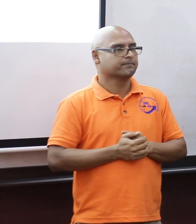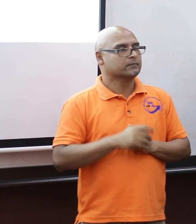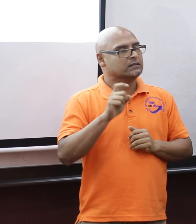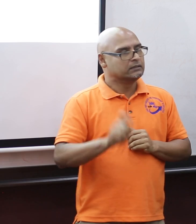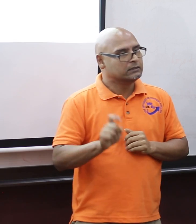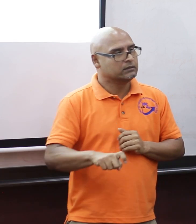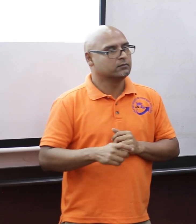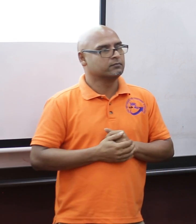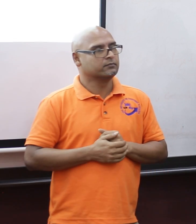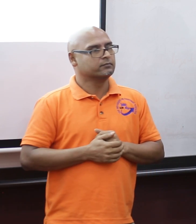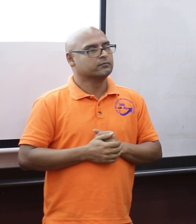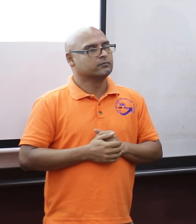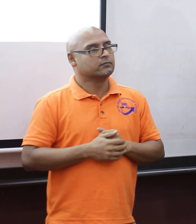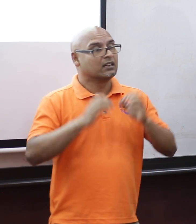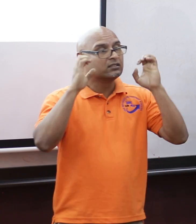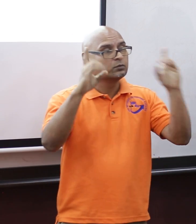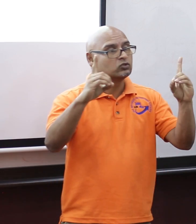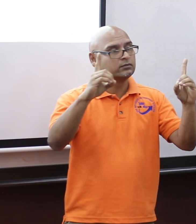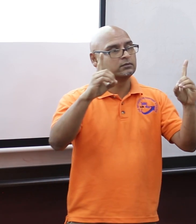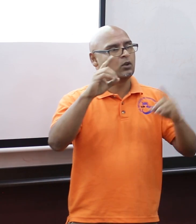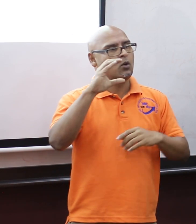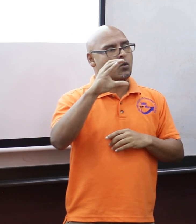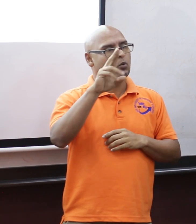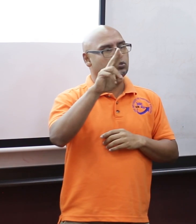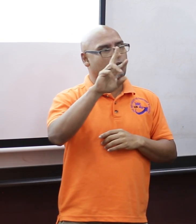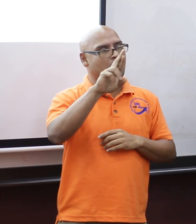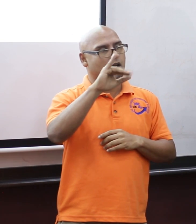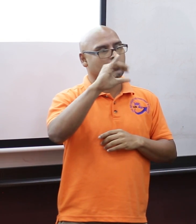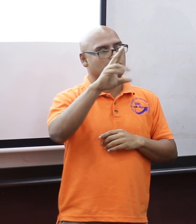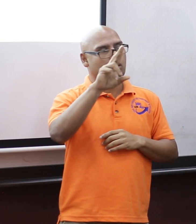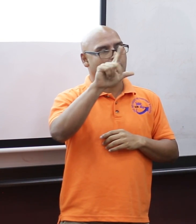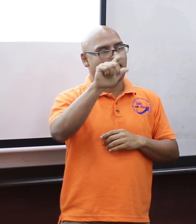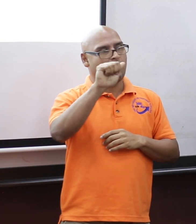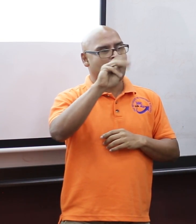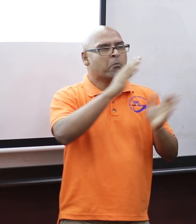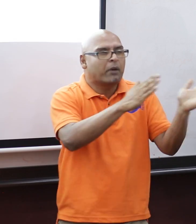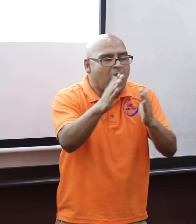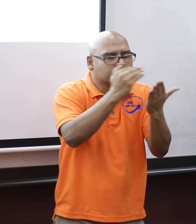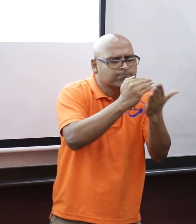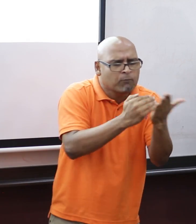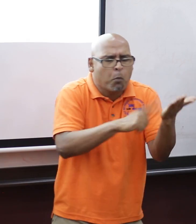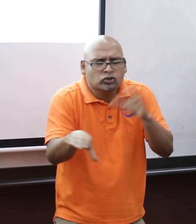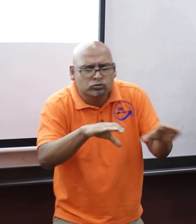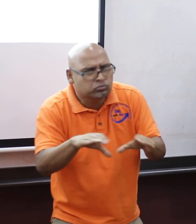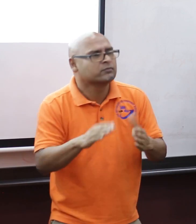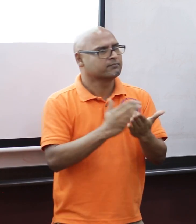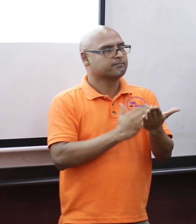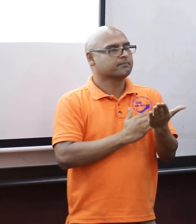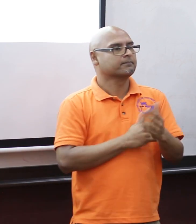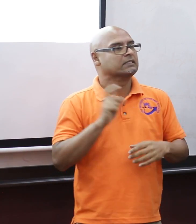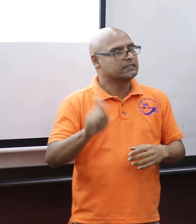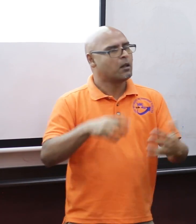be academically driven. We have to look at, we are varied people, we are a diverse community. People are interested